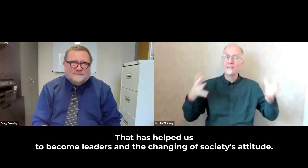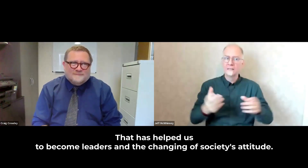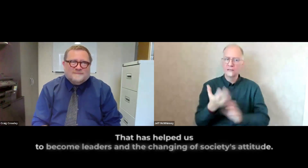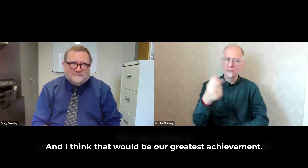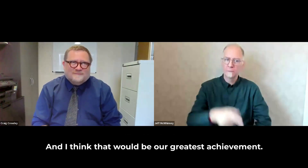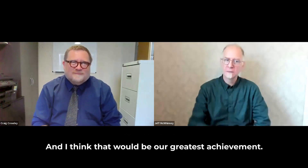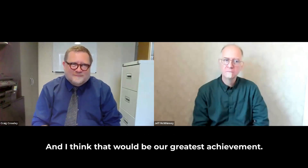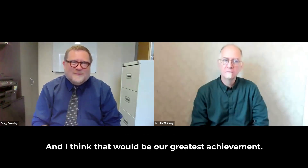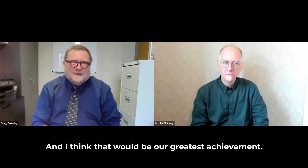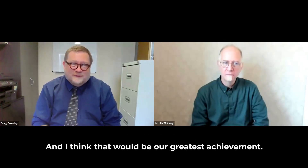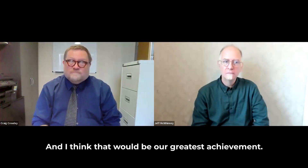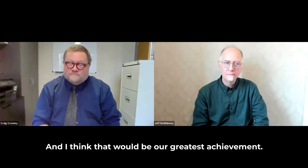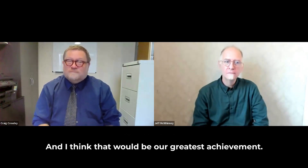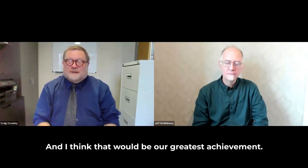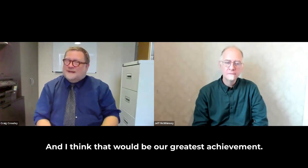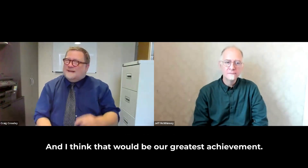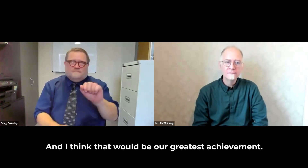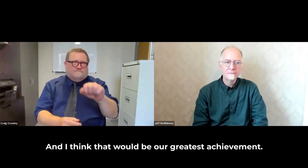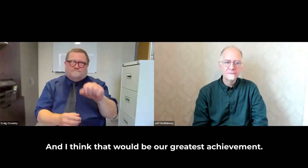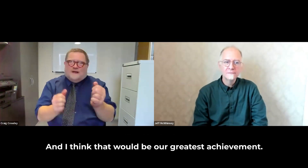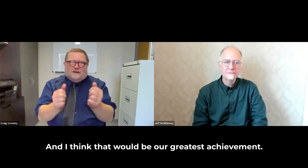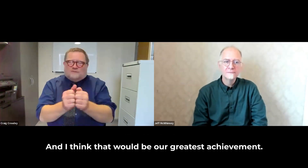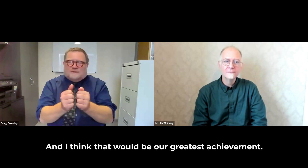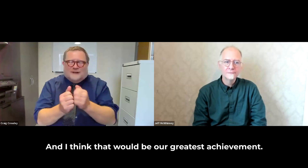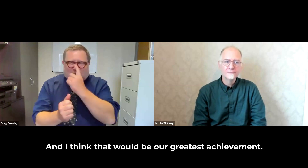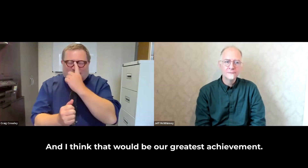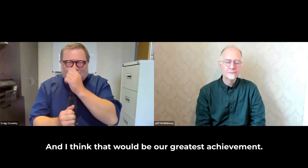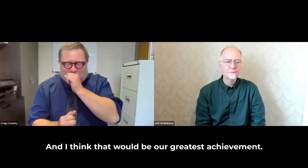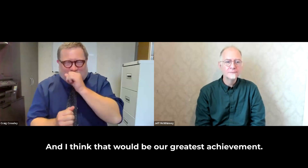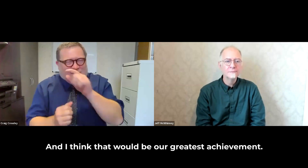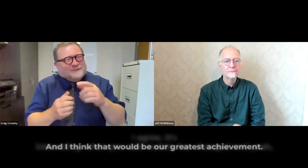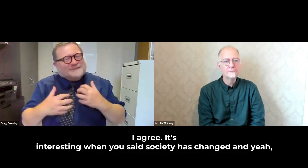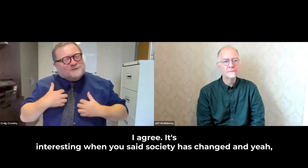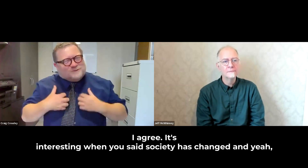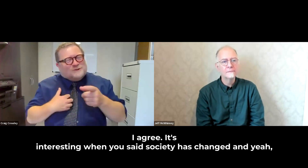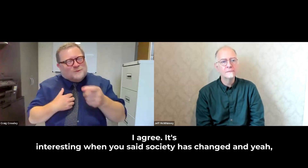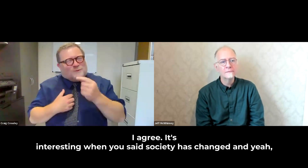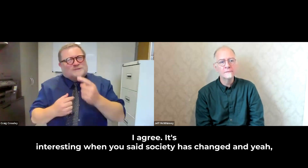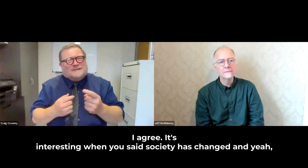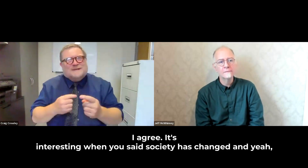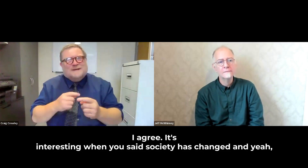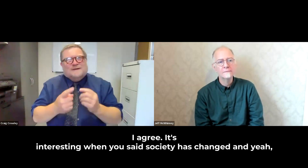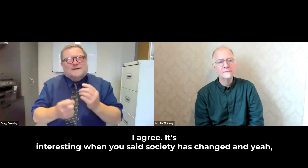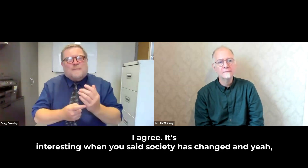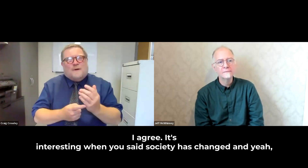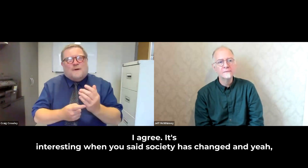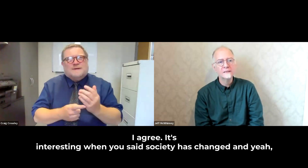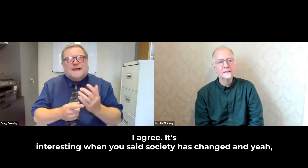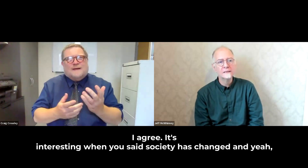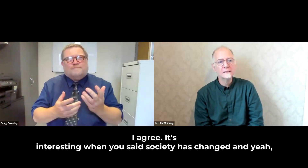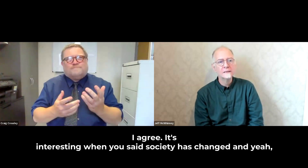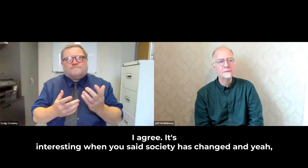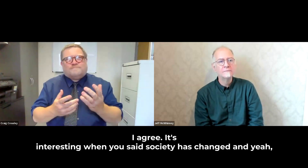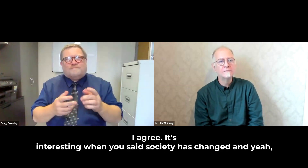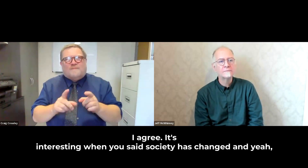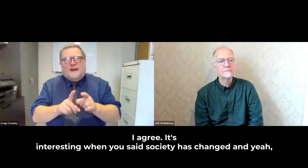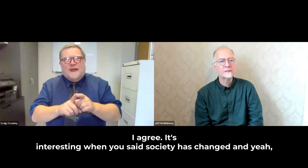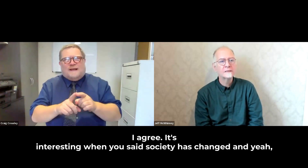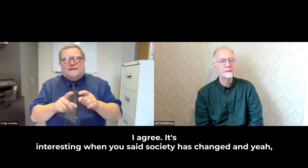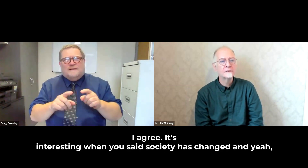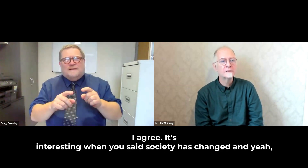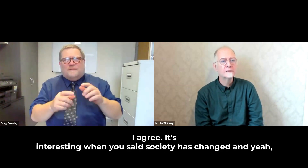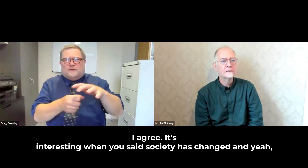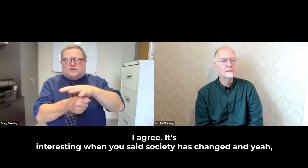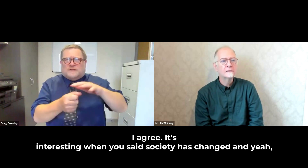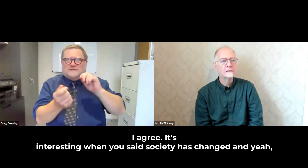society's attitude. And I think that would be our greatest achievement. I agree. It's interesting